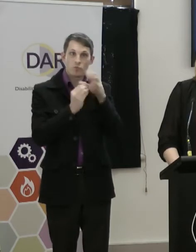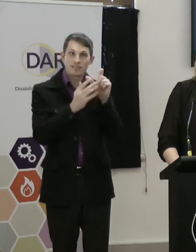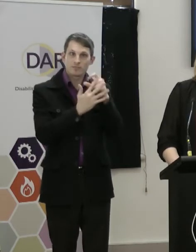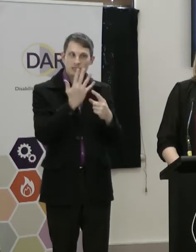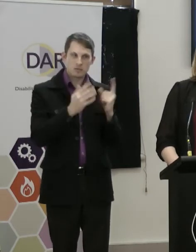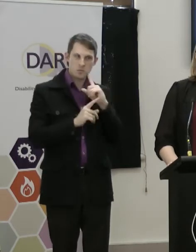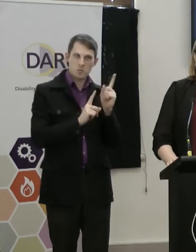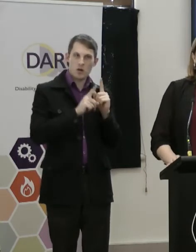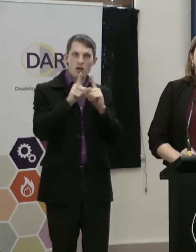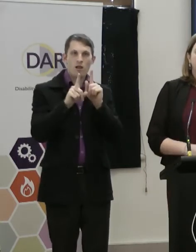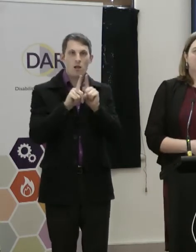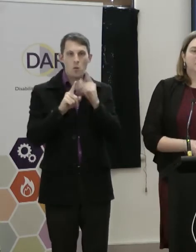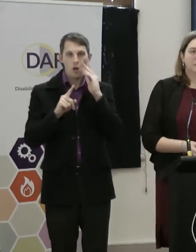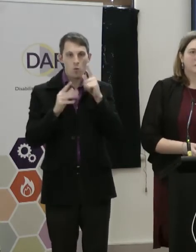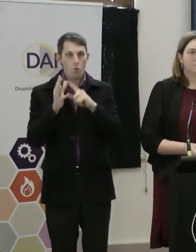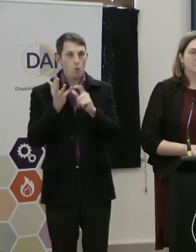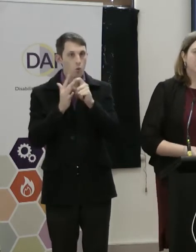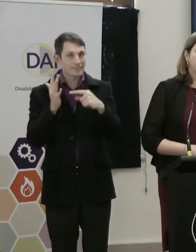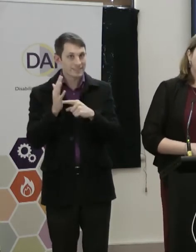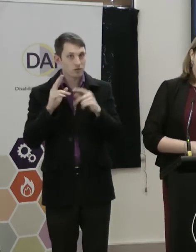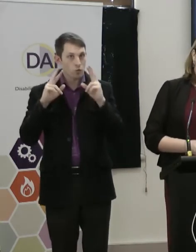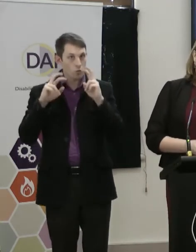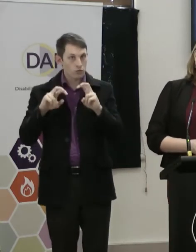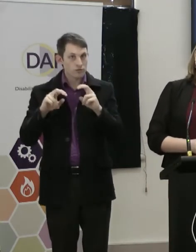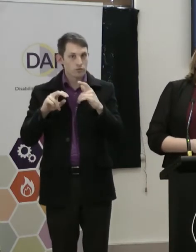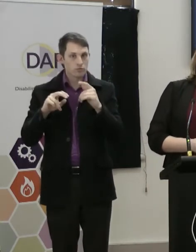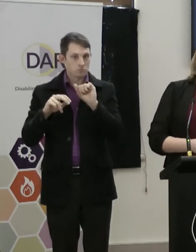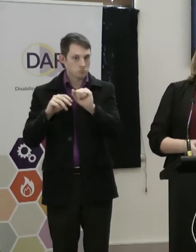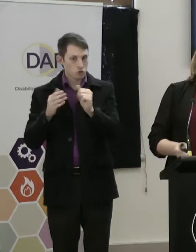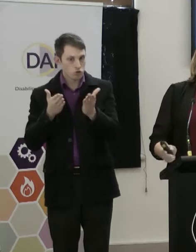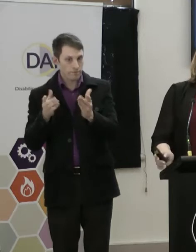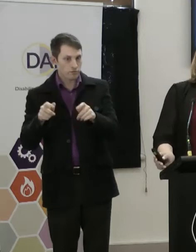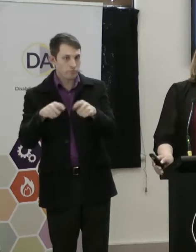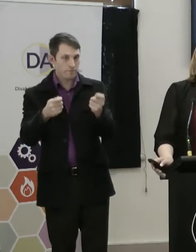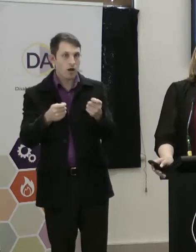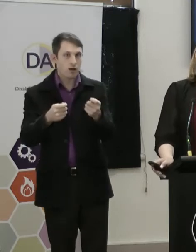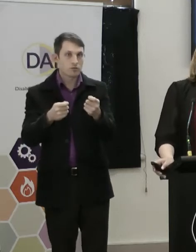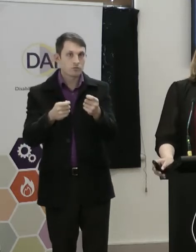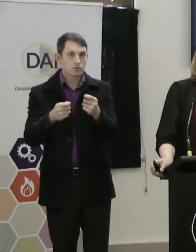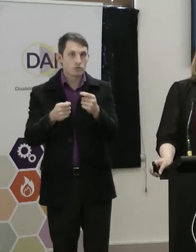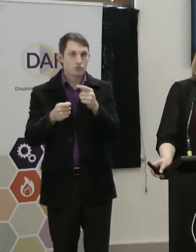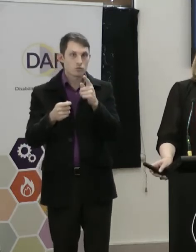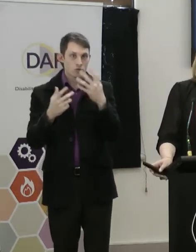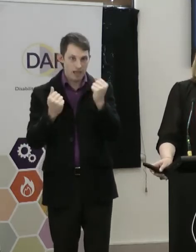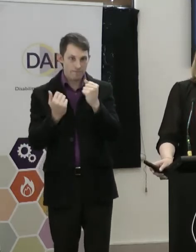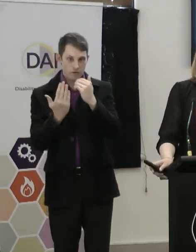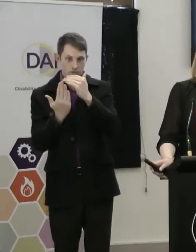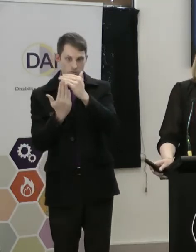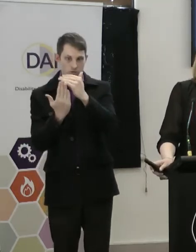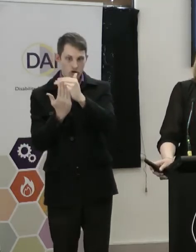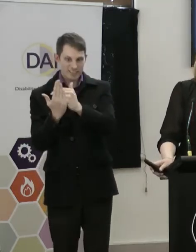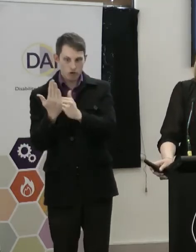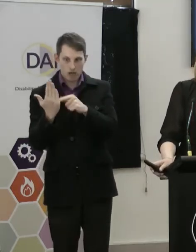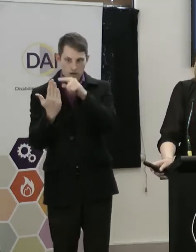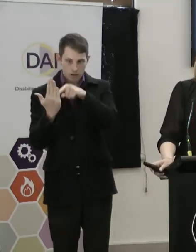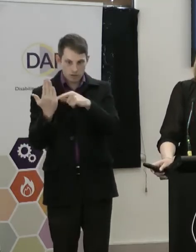auditing or when, for service provision? Yep. For the human rights laws? So all